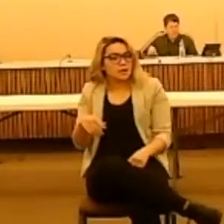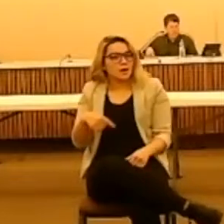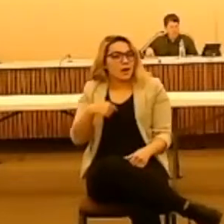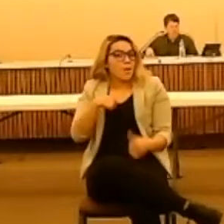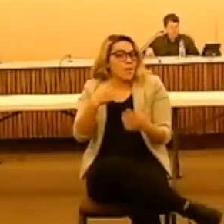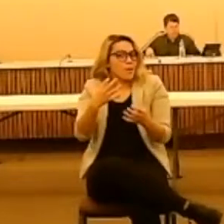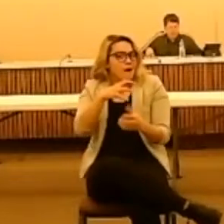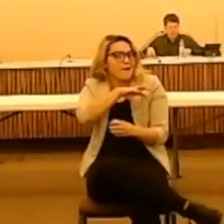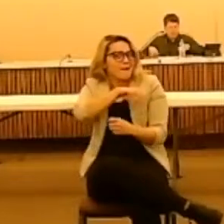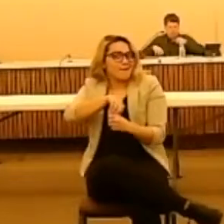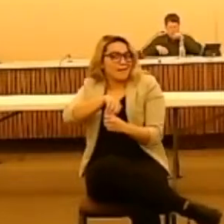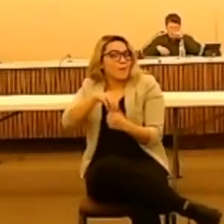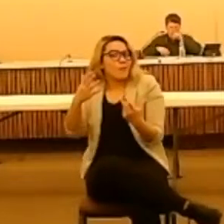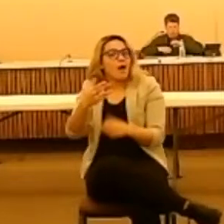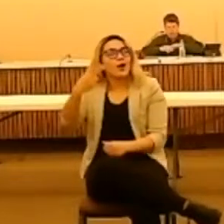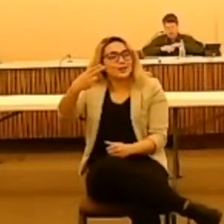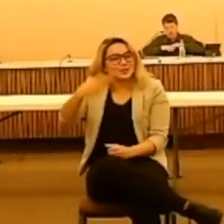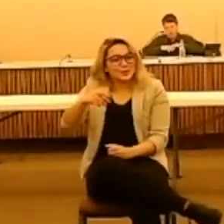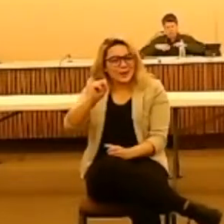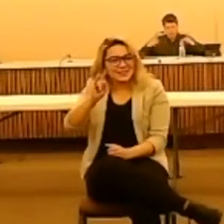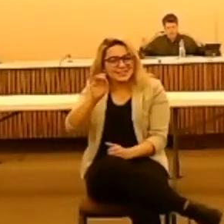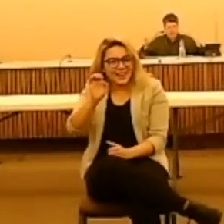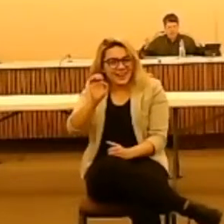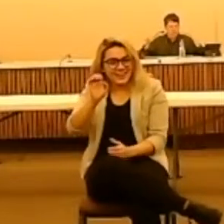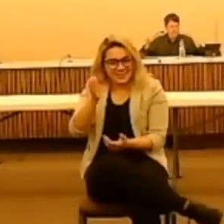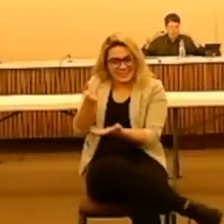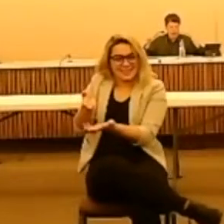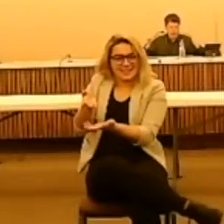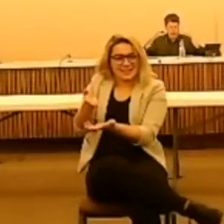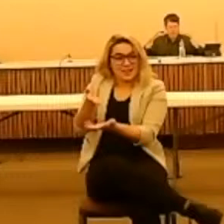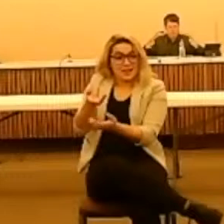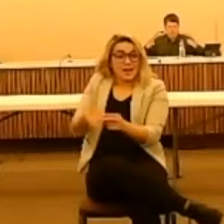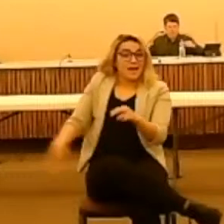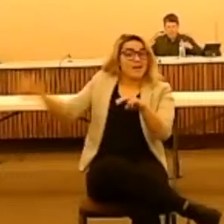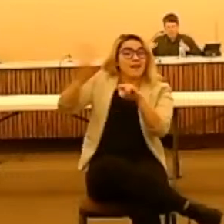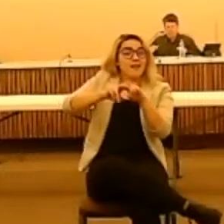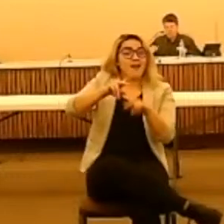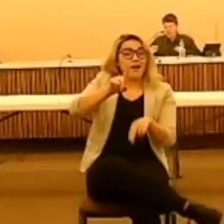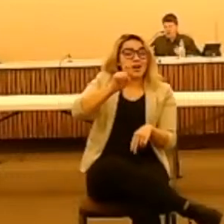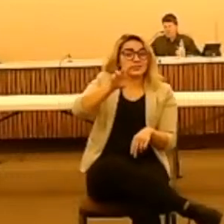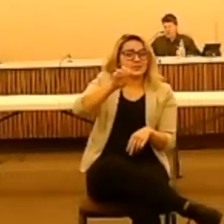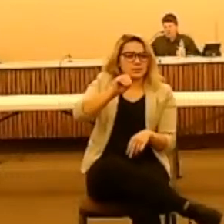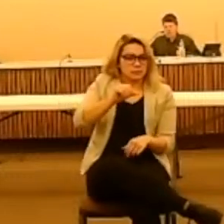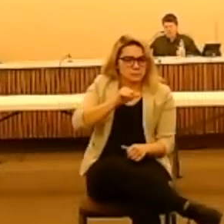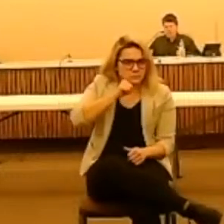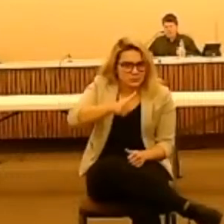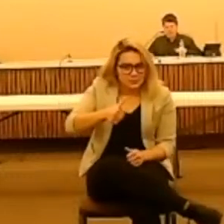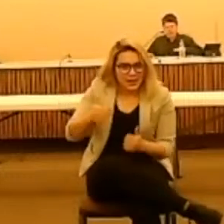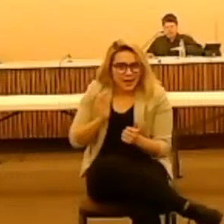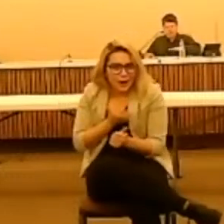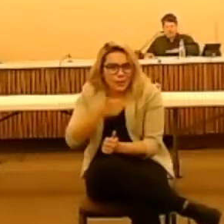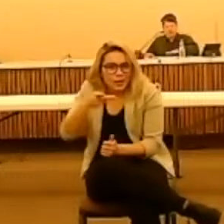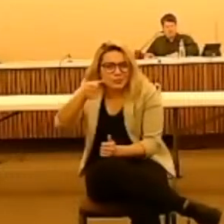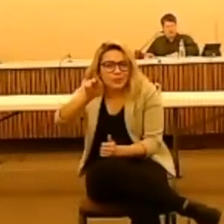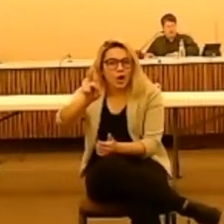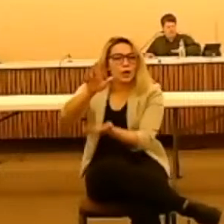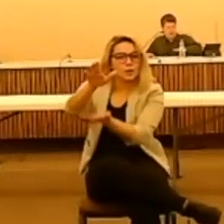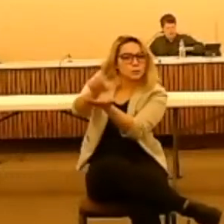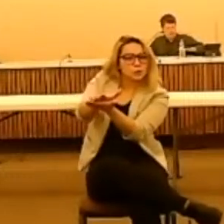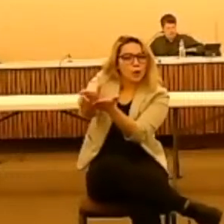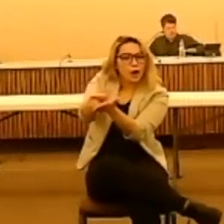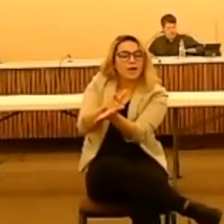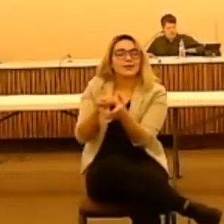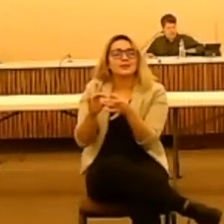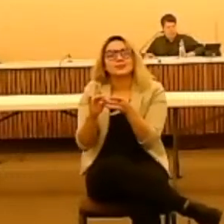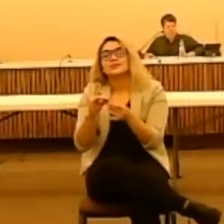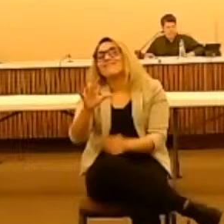historic sites into. So it doesn't increase it to 150 everywhere. The reason we talked about the 150 is because specific